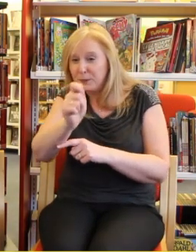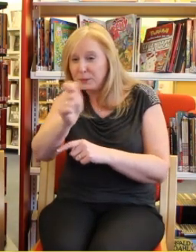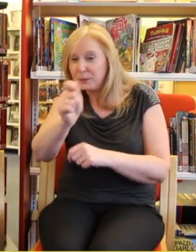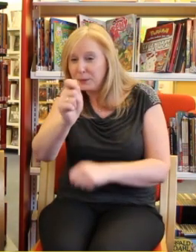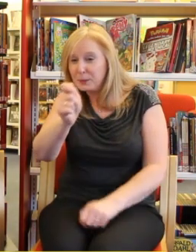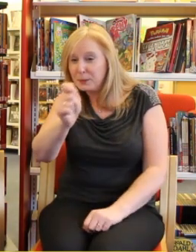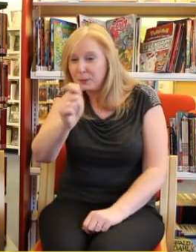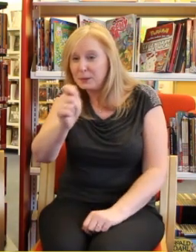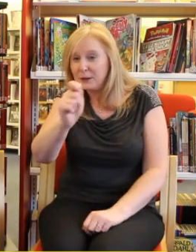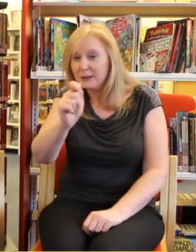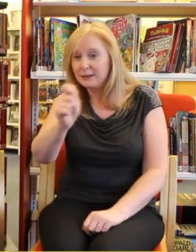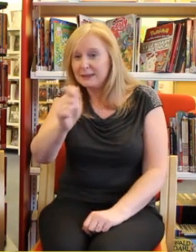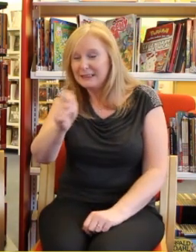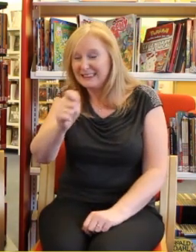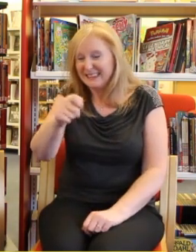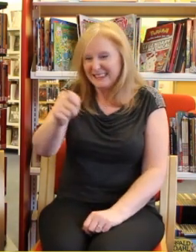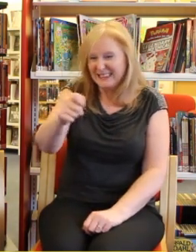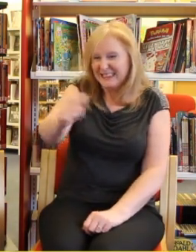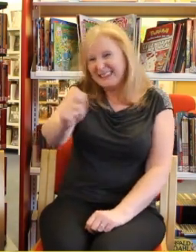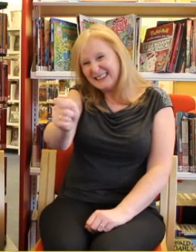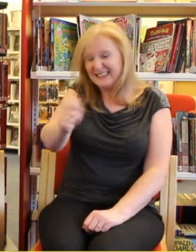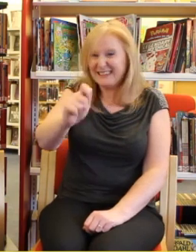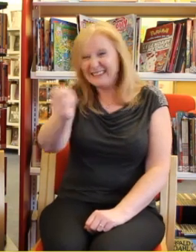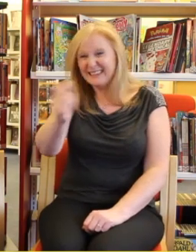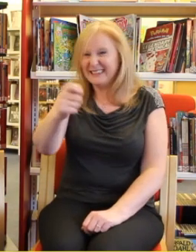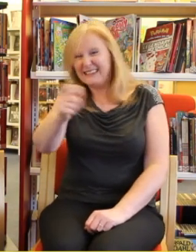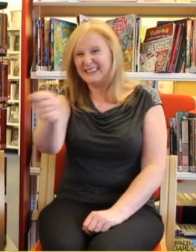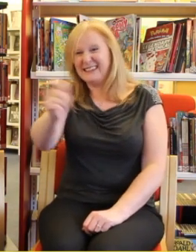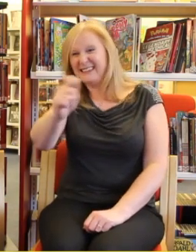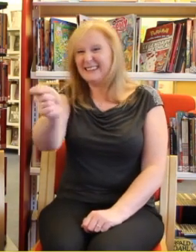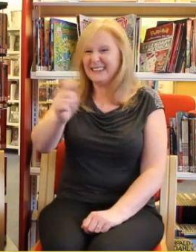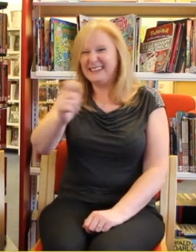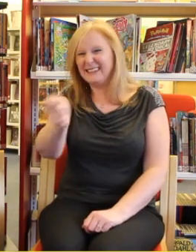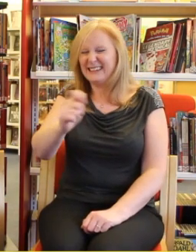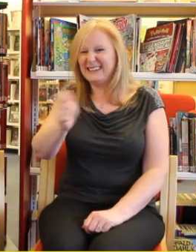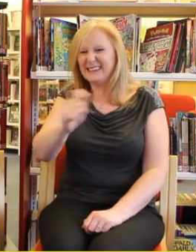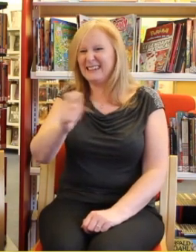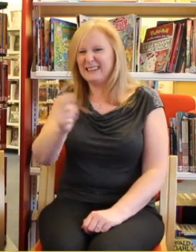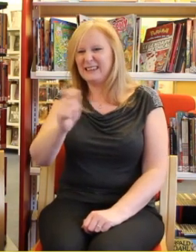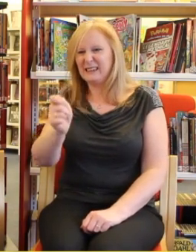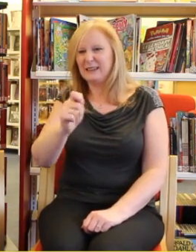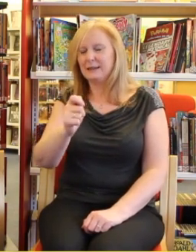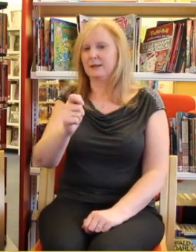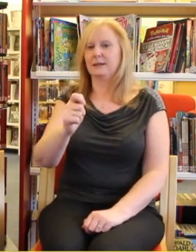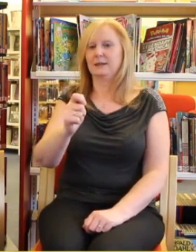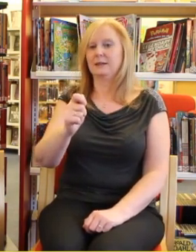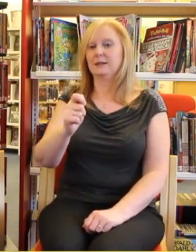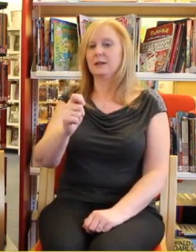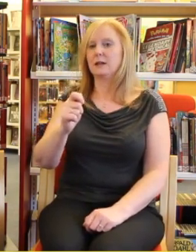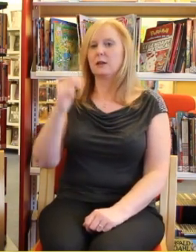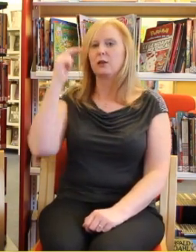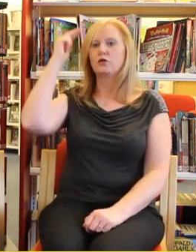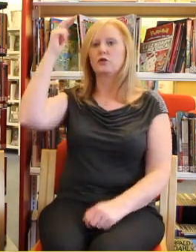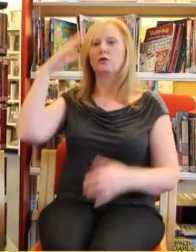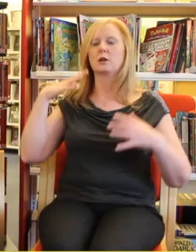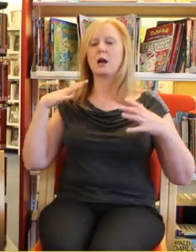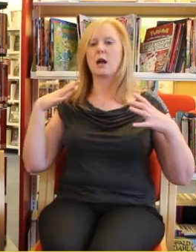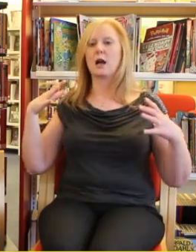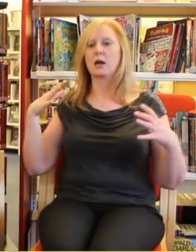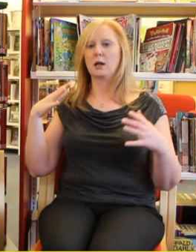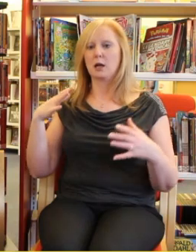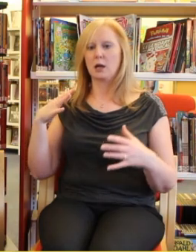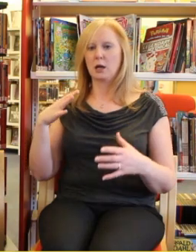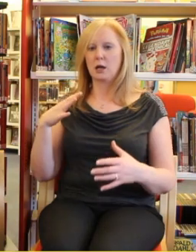muster. Their fast moving arms whizzed round in a blur and before long the giant had